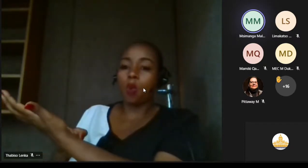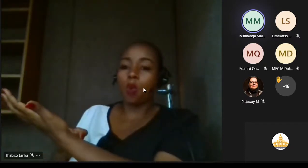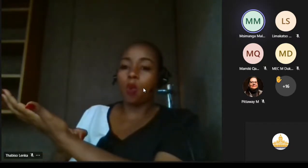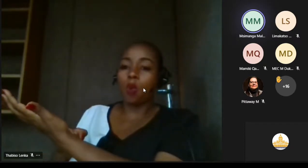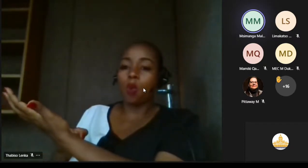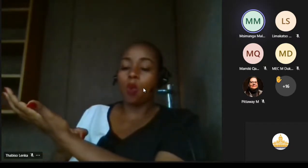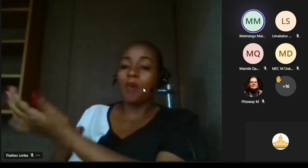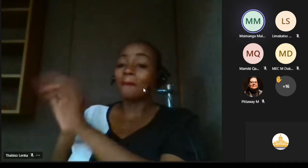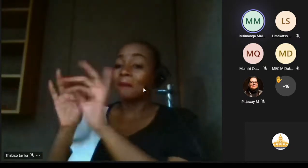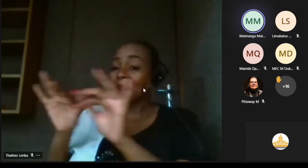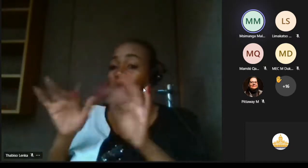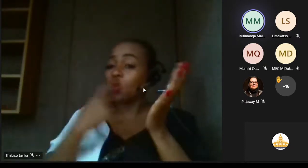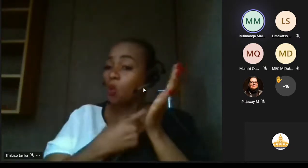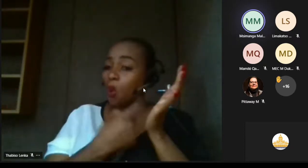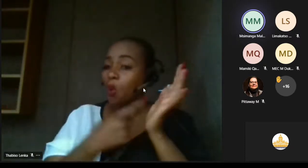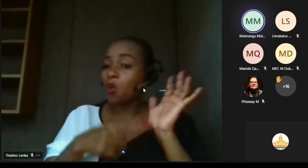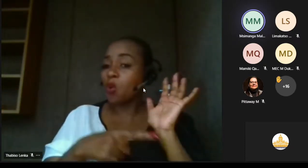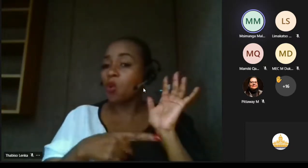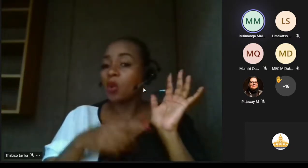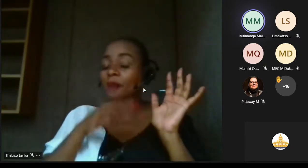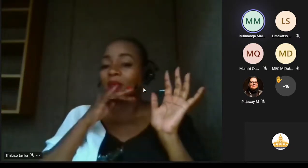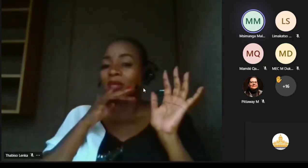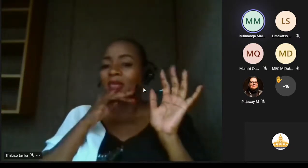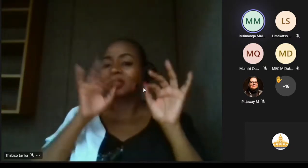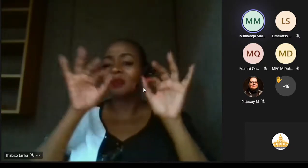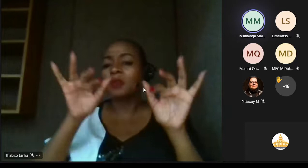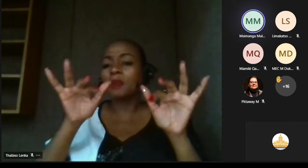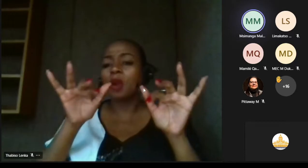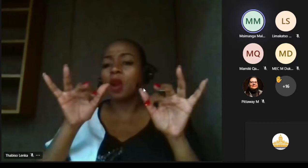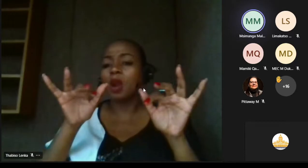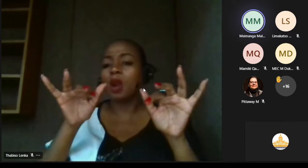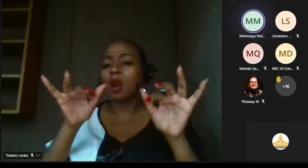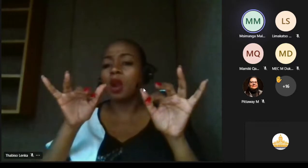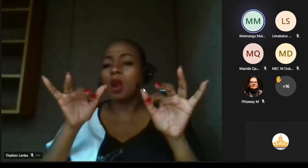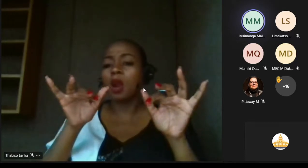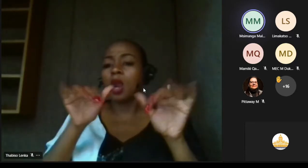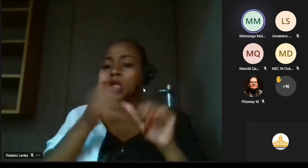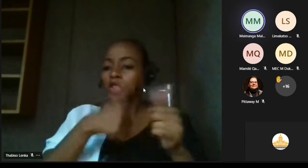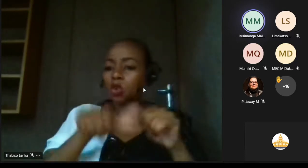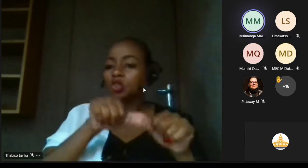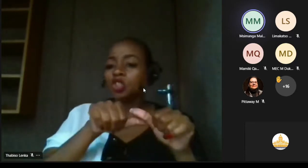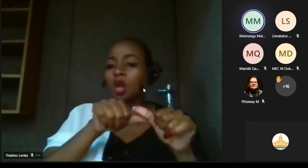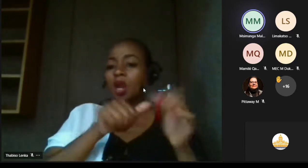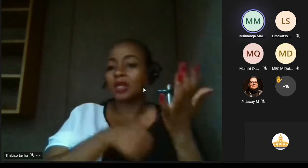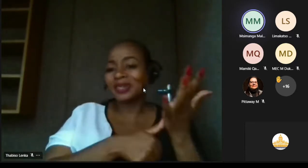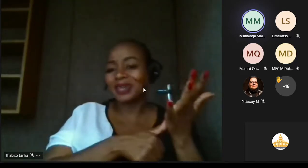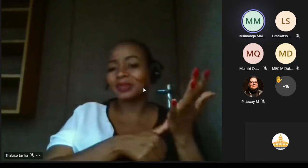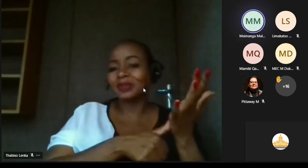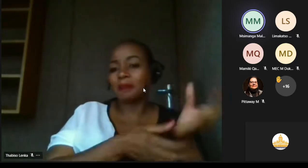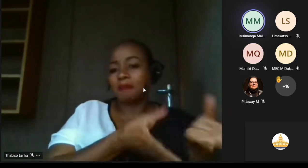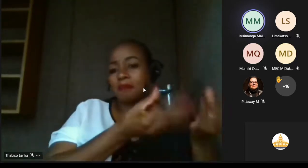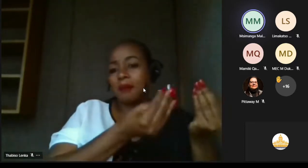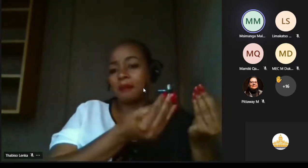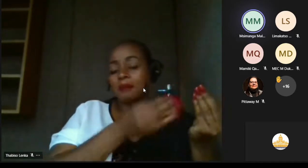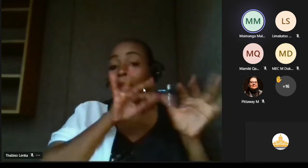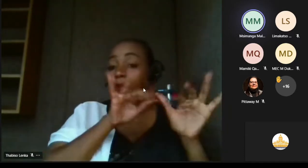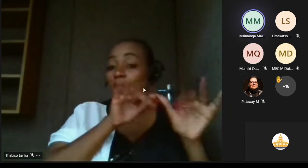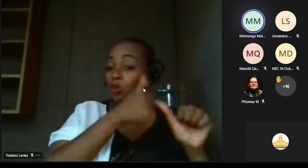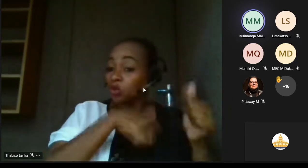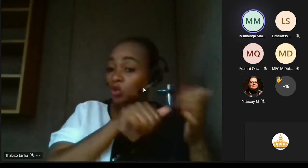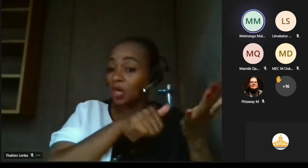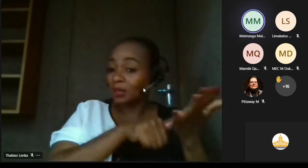goreng ba kolota mo, ke batho be e le goreng ke di-indigent, ke batho be e le goreng ba thola di-social grant. And batho ba e leng gore ba thola di-social grant